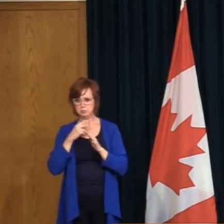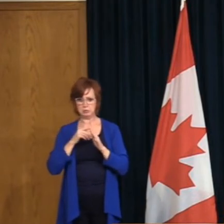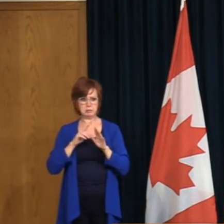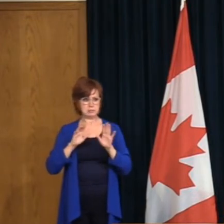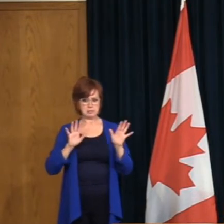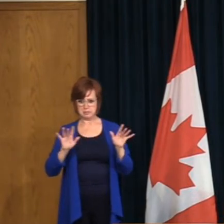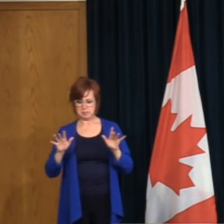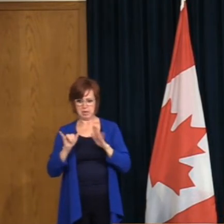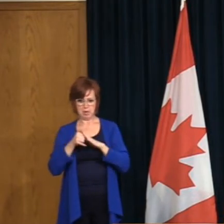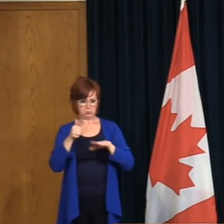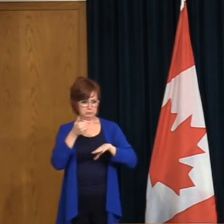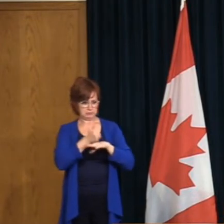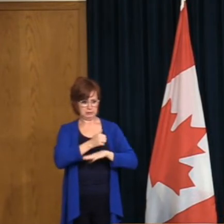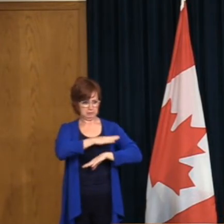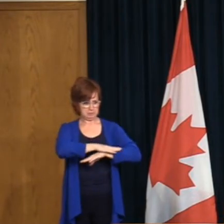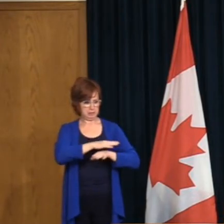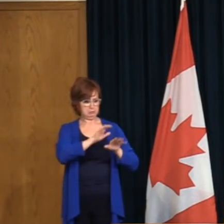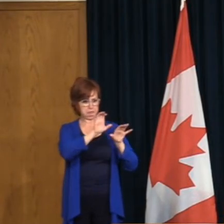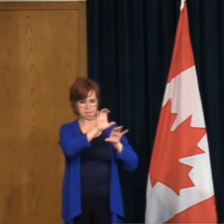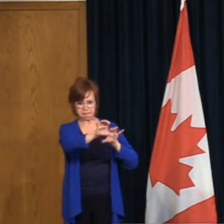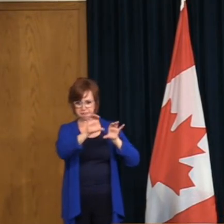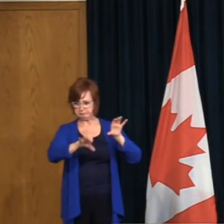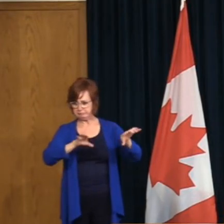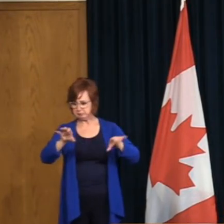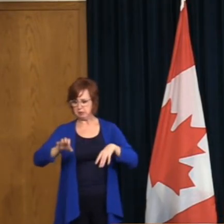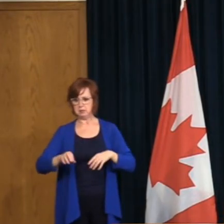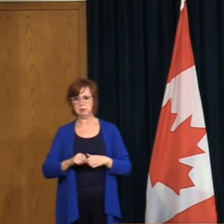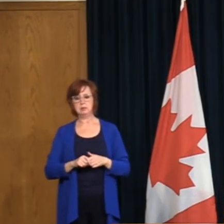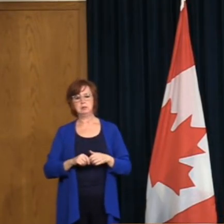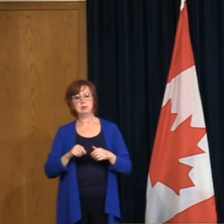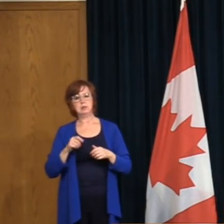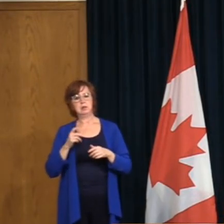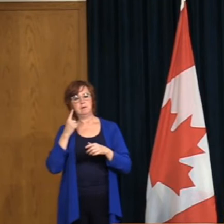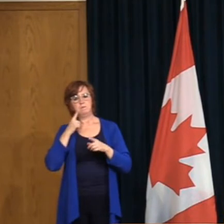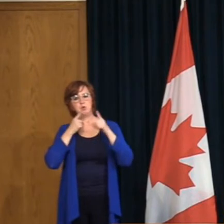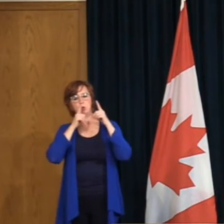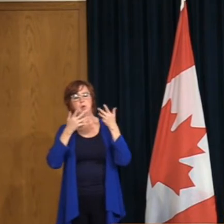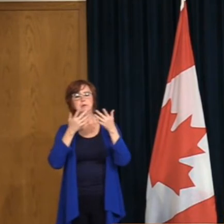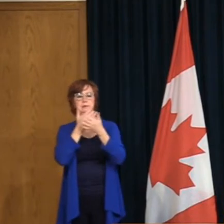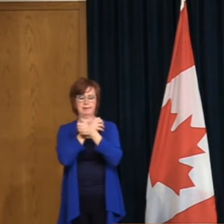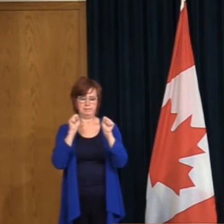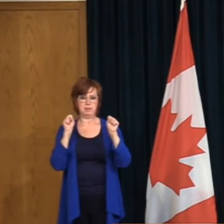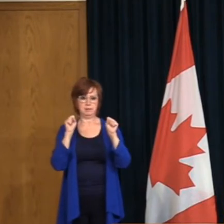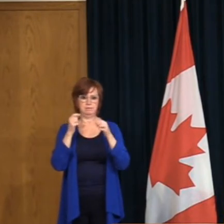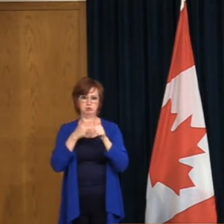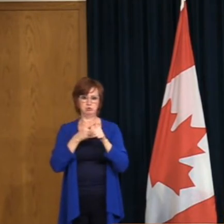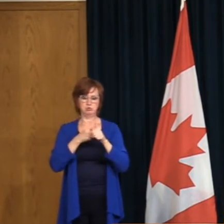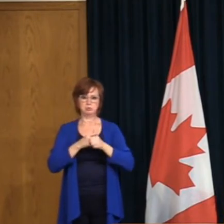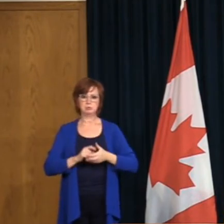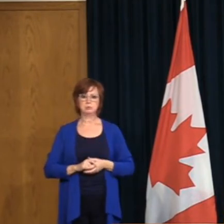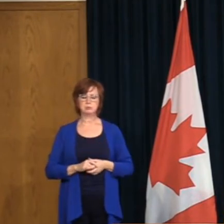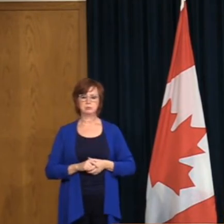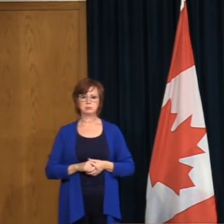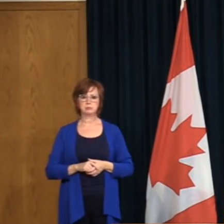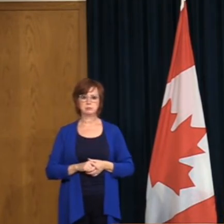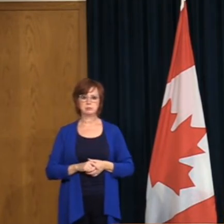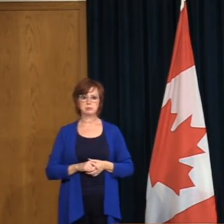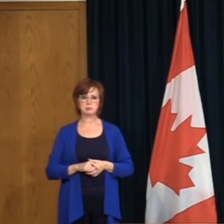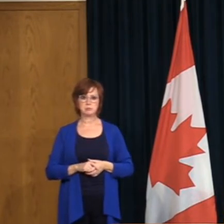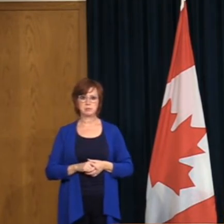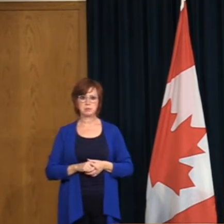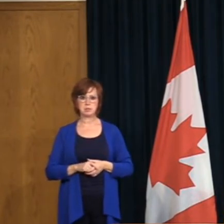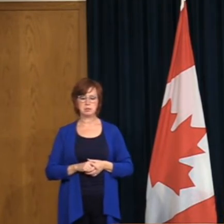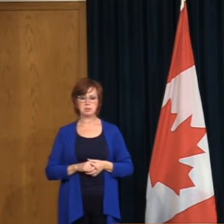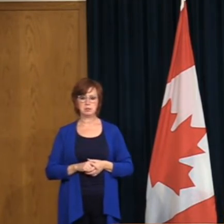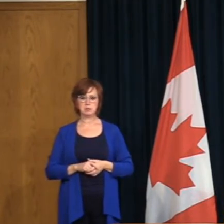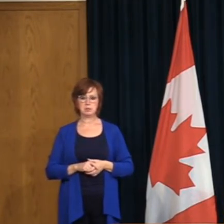also efficiencies? And then I'll also like to say that right now we are in a good place to restart many